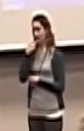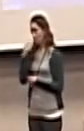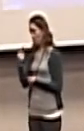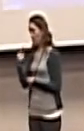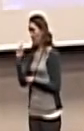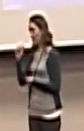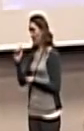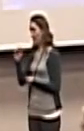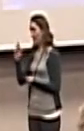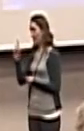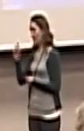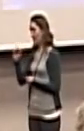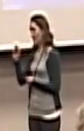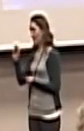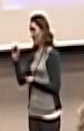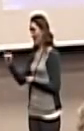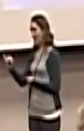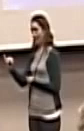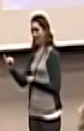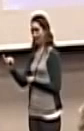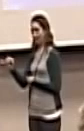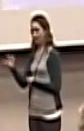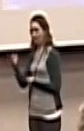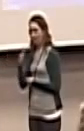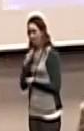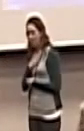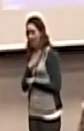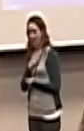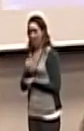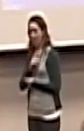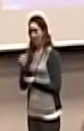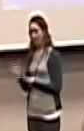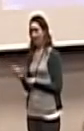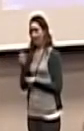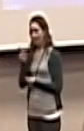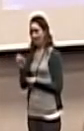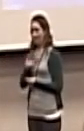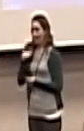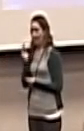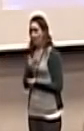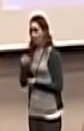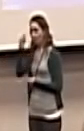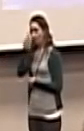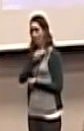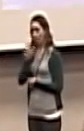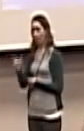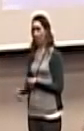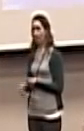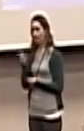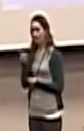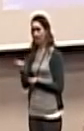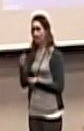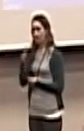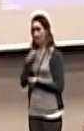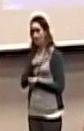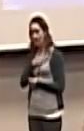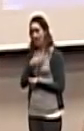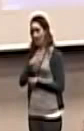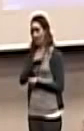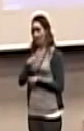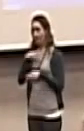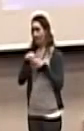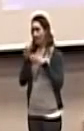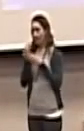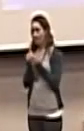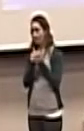Adonai, my Adonai. He is our Lord. He is my Lord in every